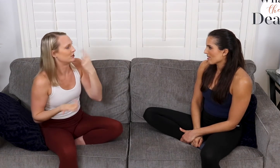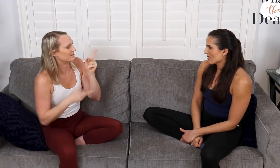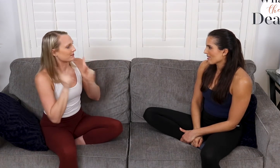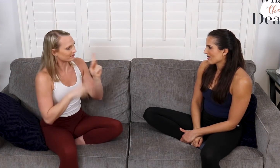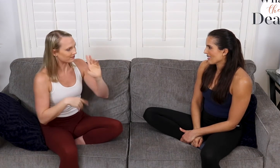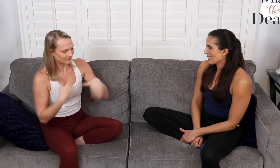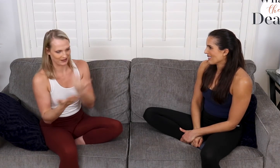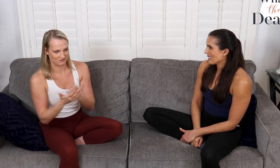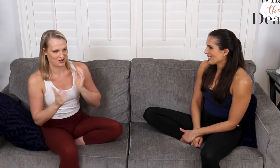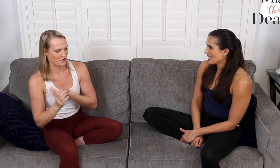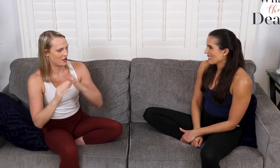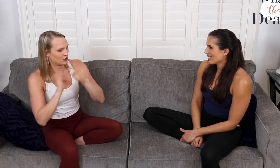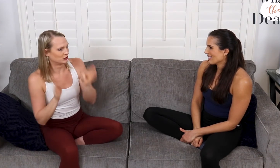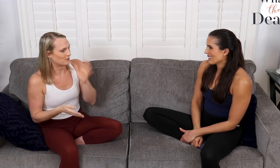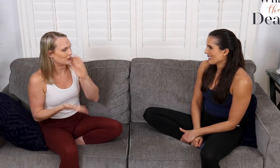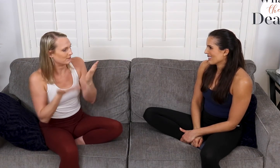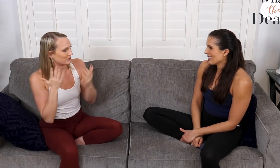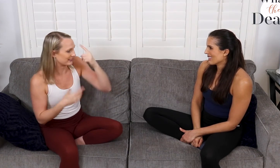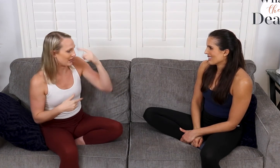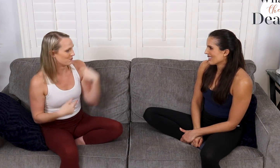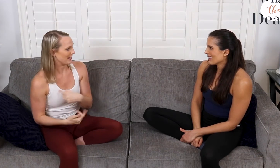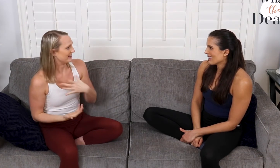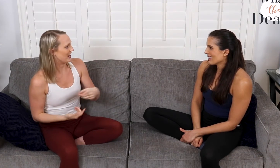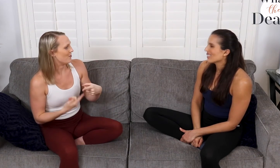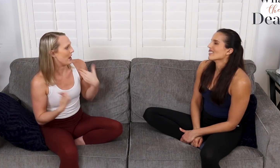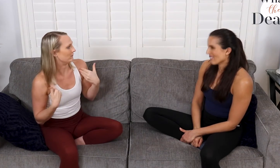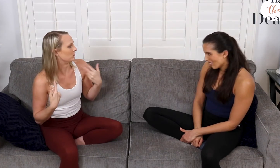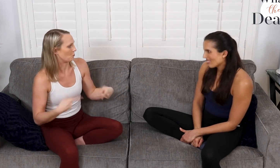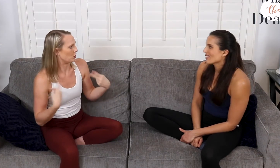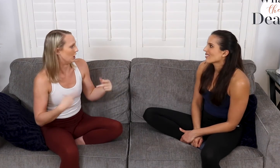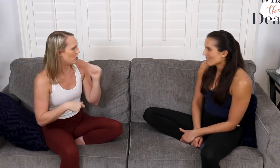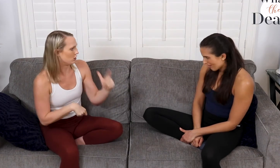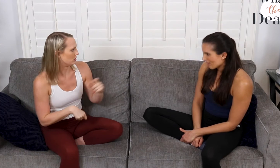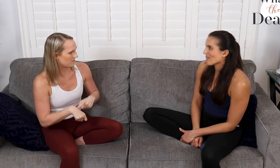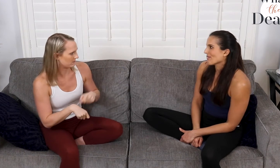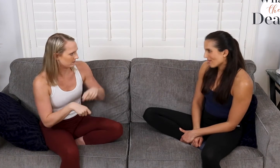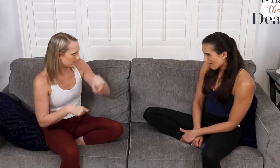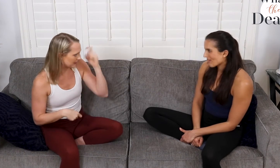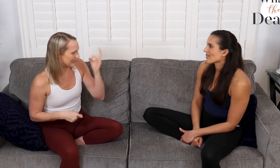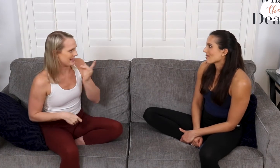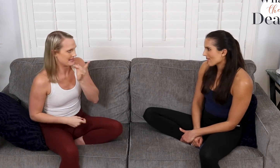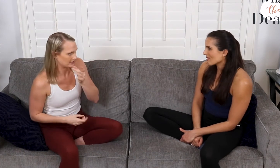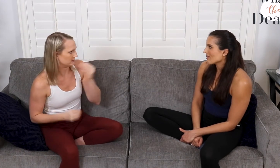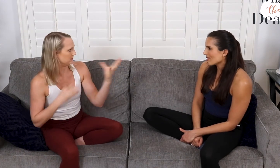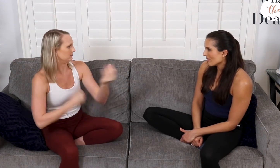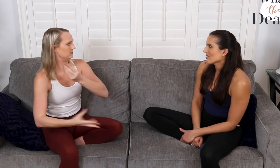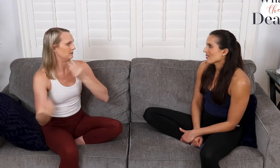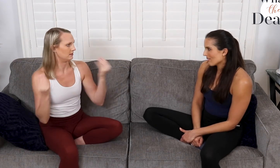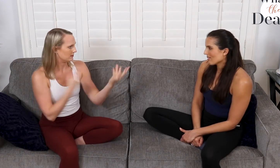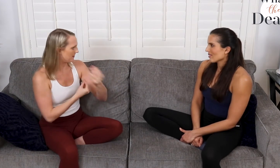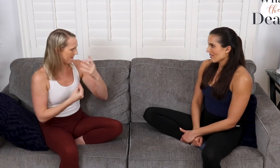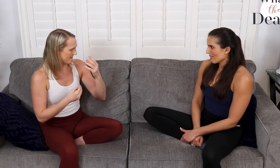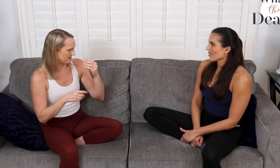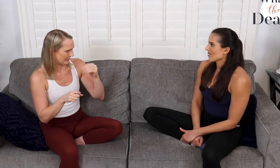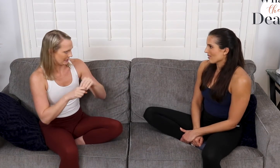all you listeners who have no idea what Gallaudet University is, Gallaudet University is actually the only university that